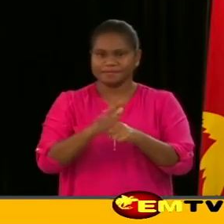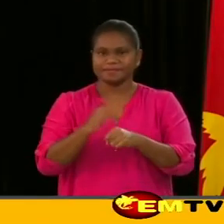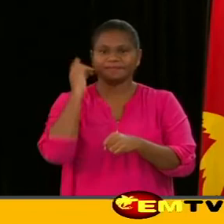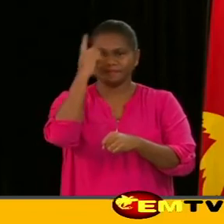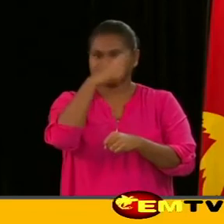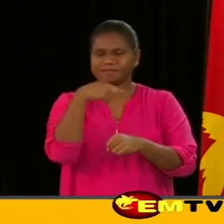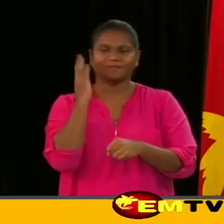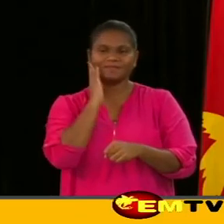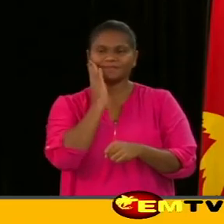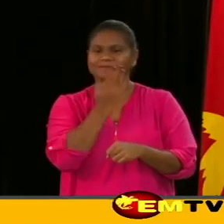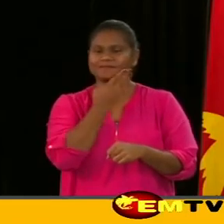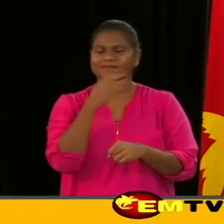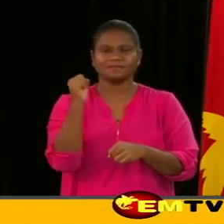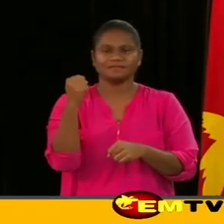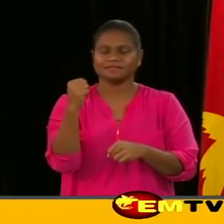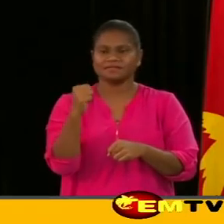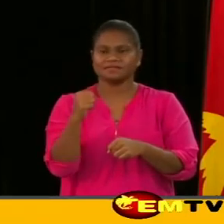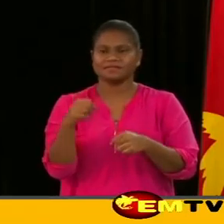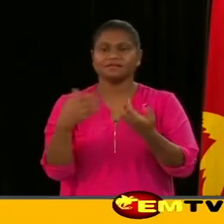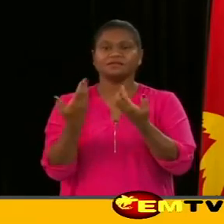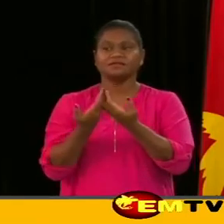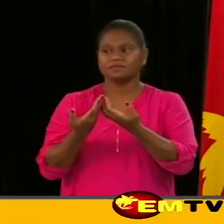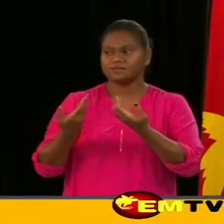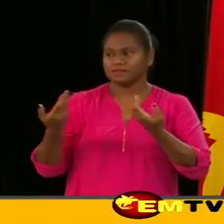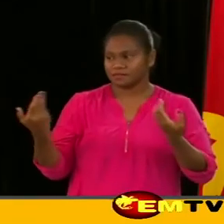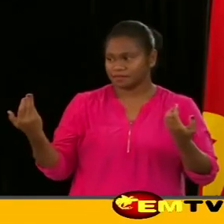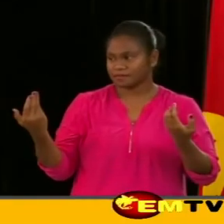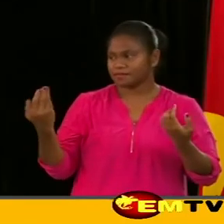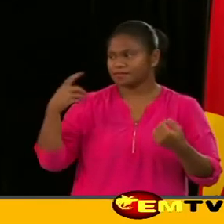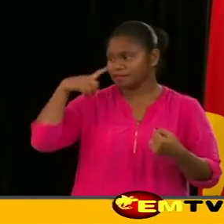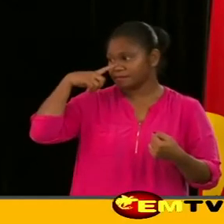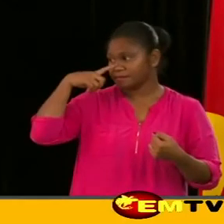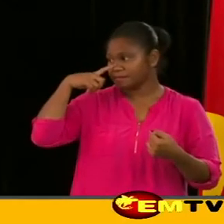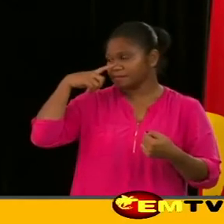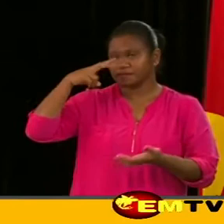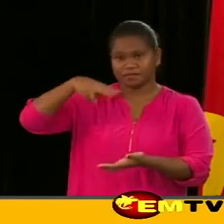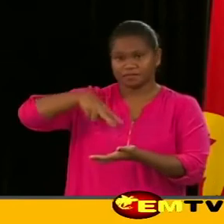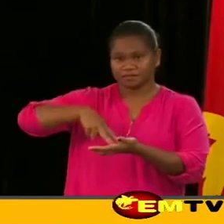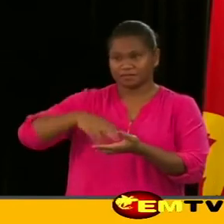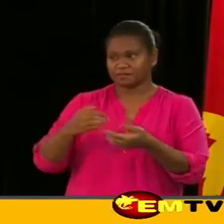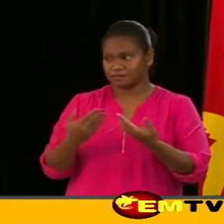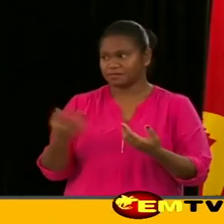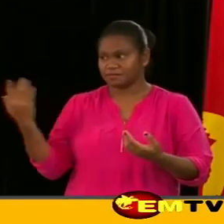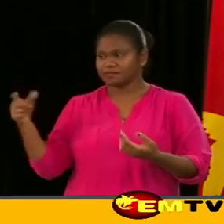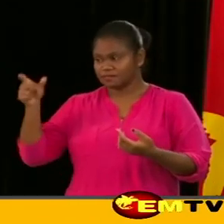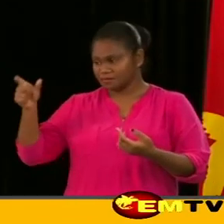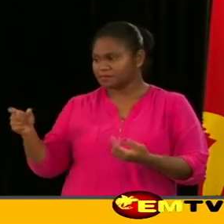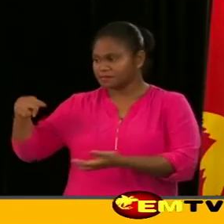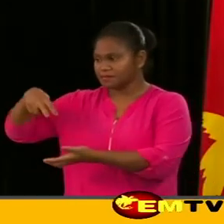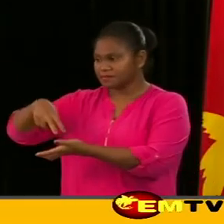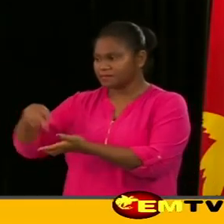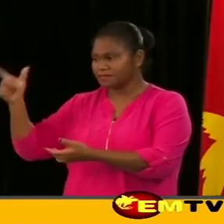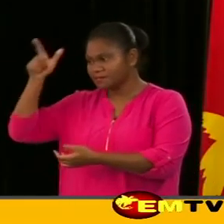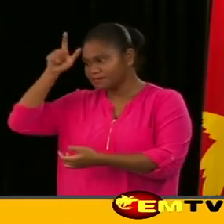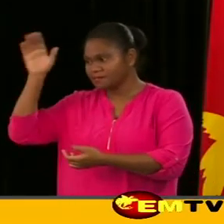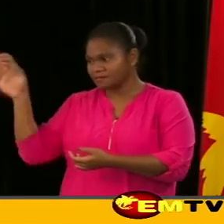you. Now, one blame, you keep him safe distance, low, not a blow man. Also, you look at me, blow now, yeah. Me, son of blow, controller, son of blow